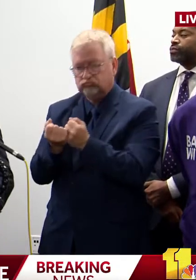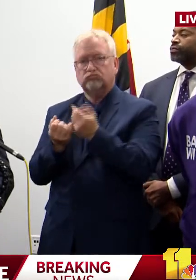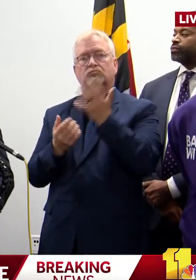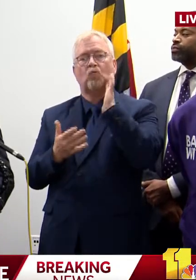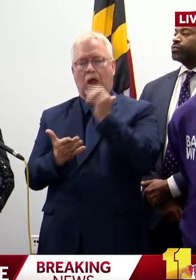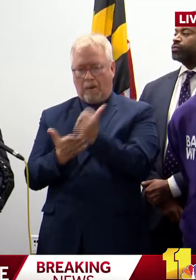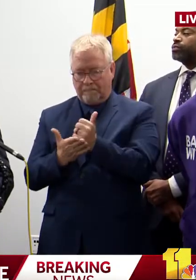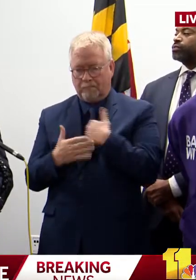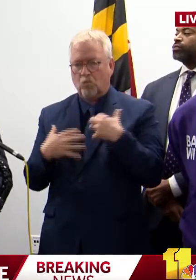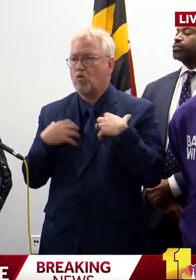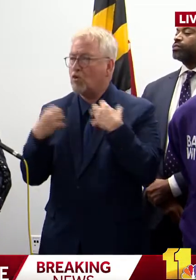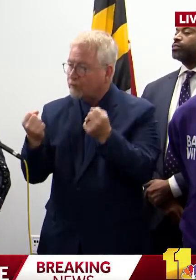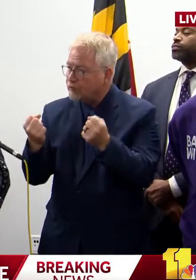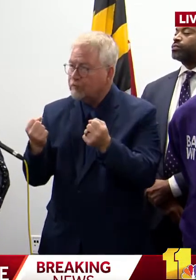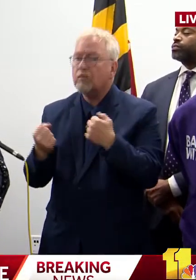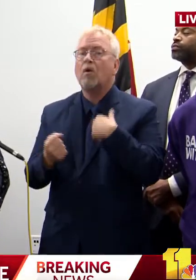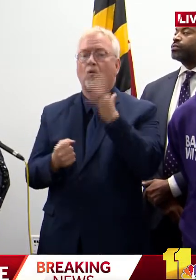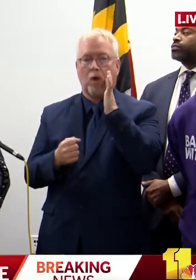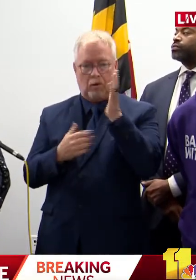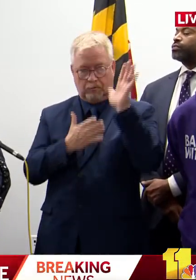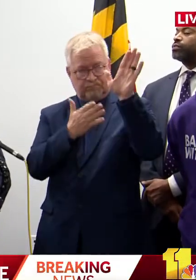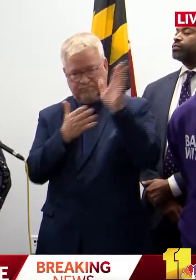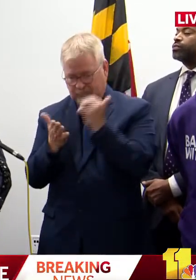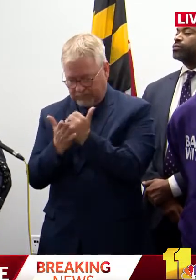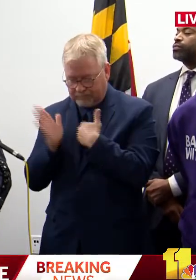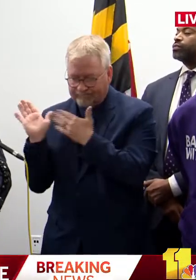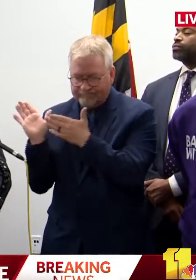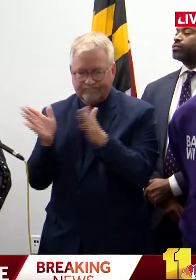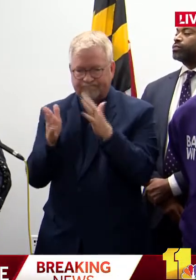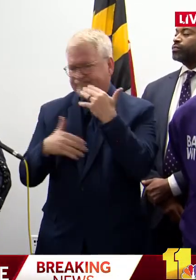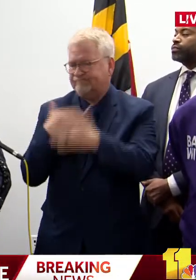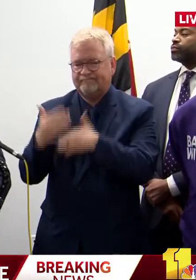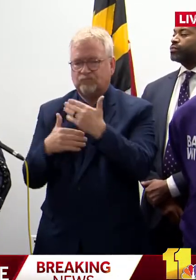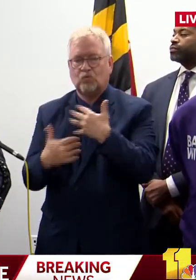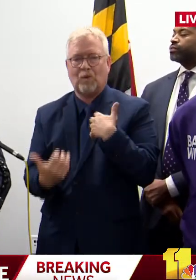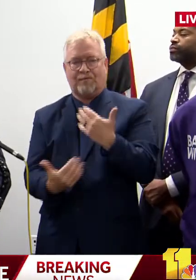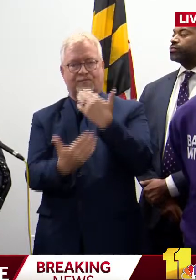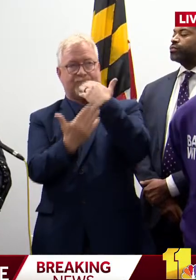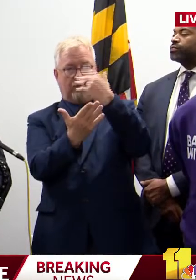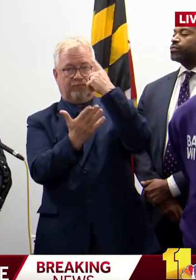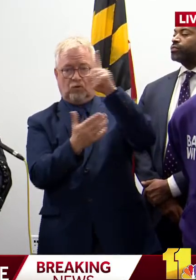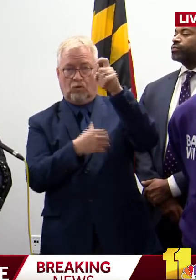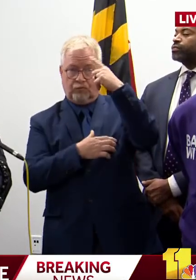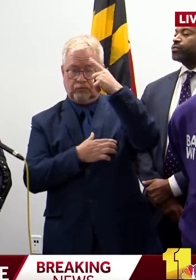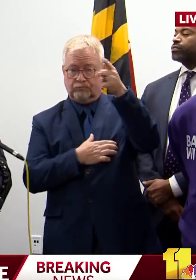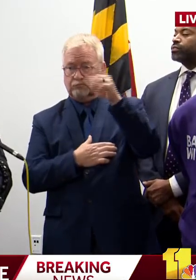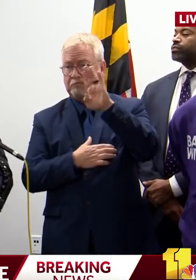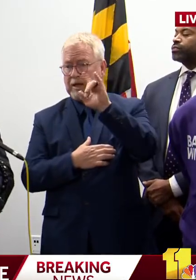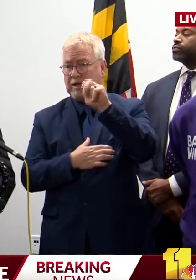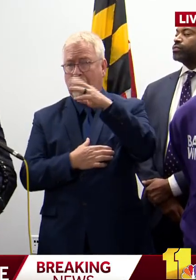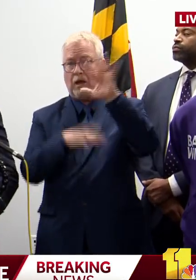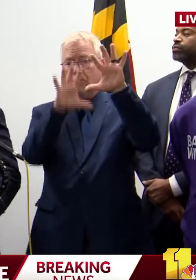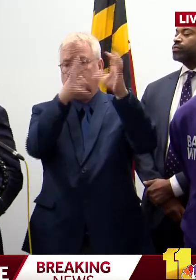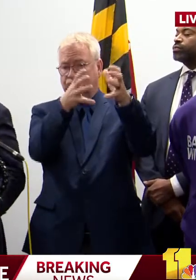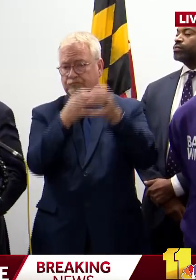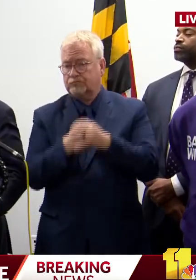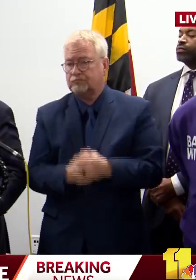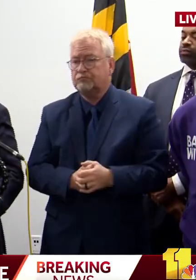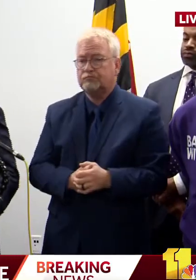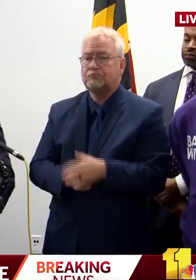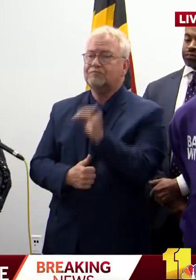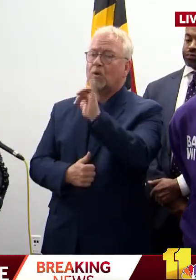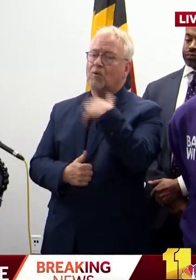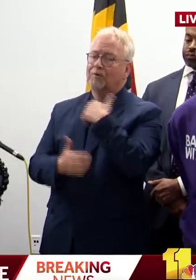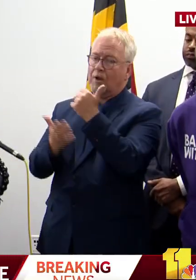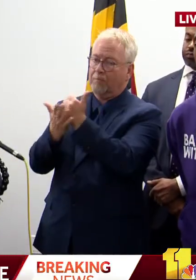will get the immediate attention that we need, thanks to the Biden administration and our federal partners. We also will need the help of